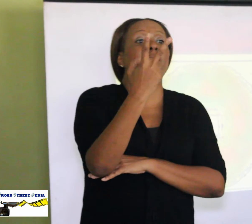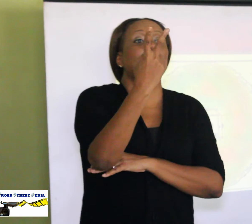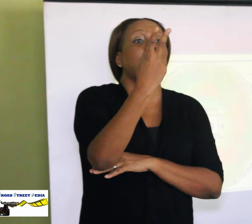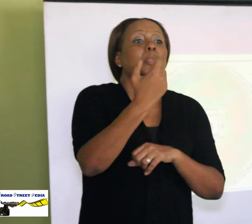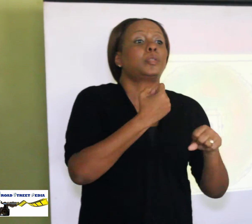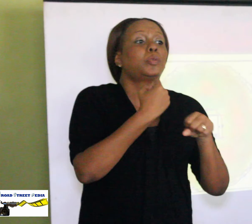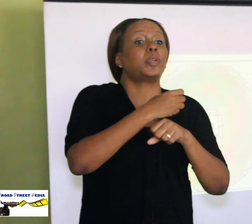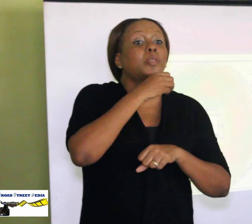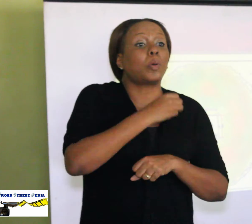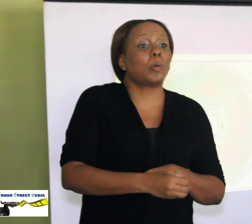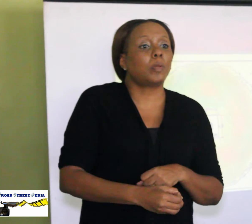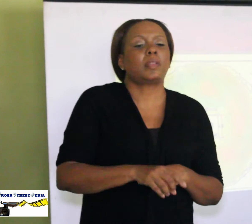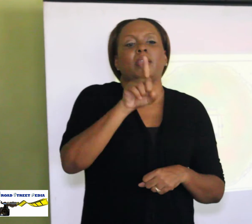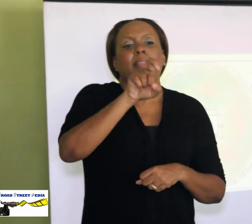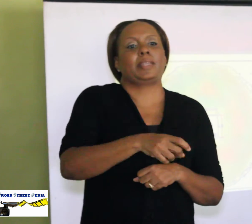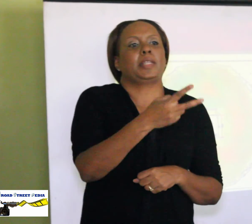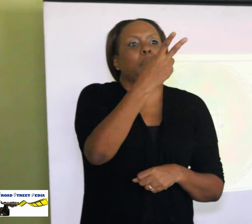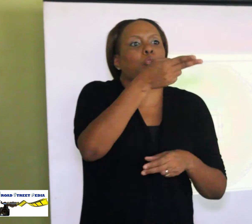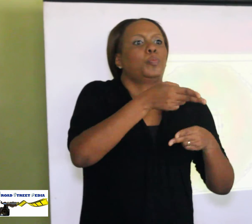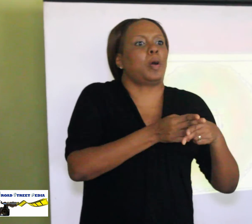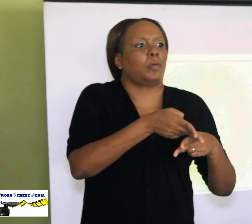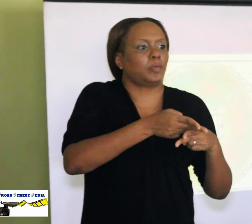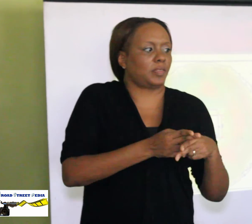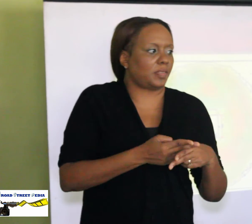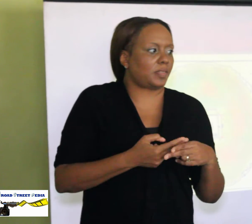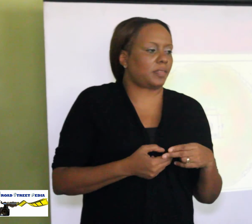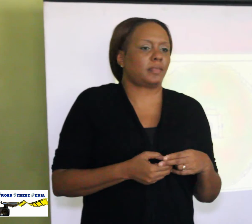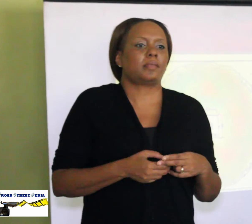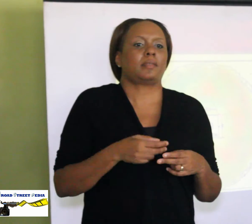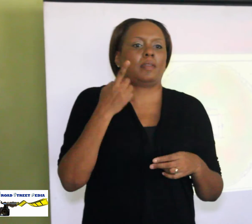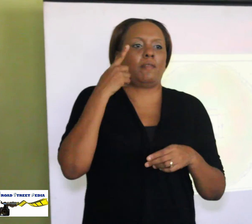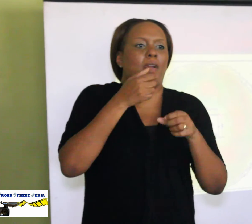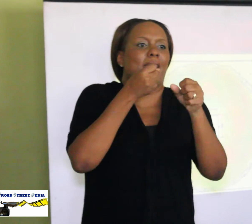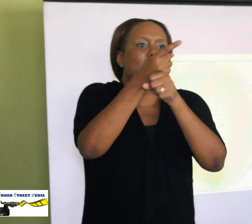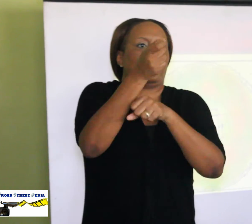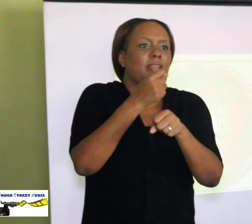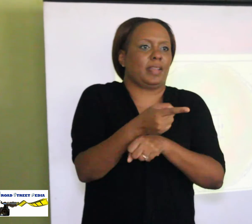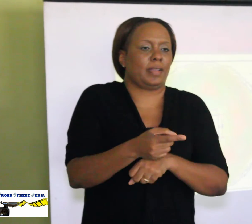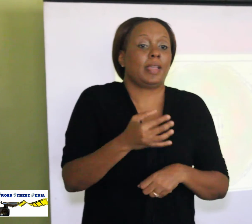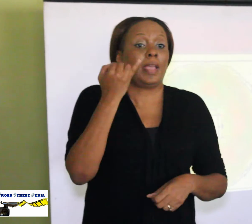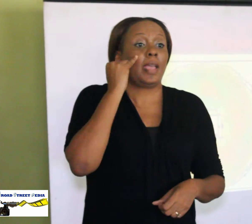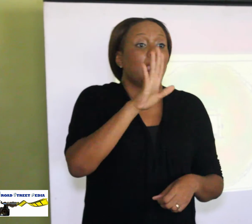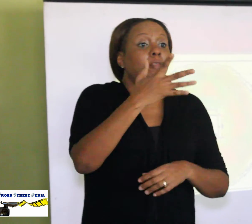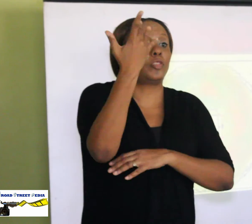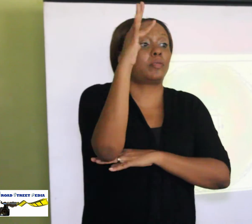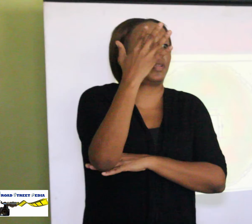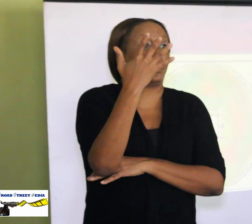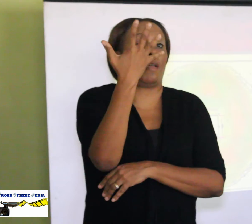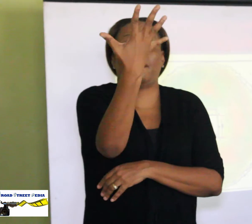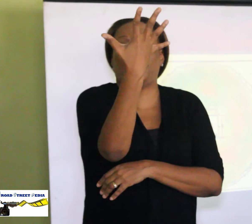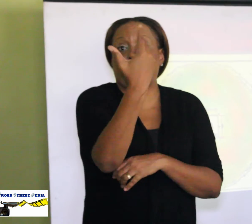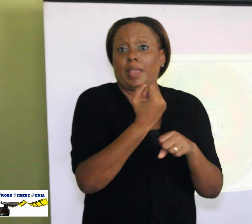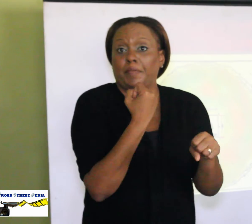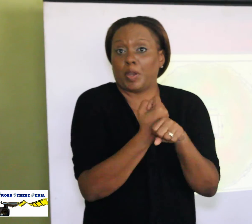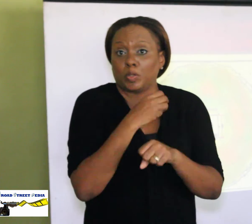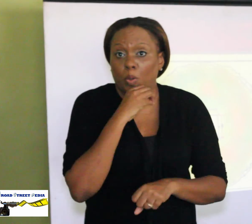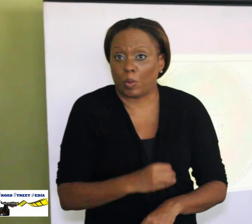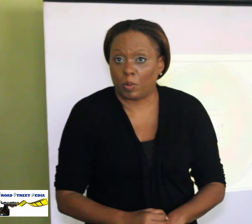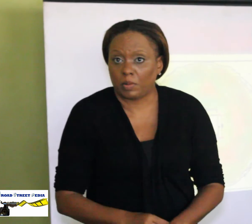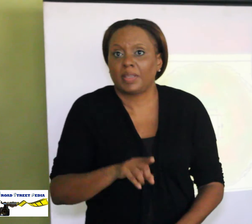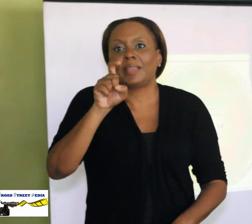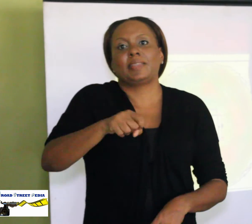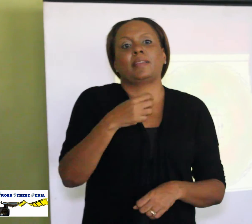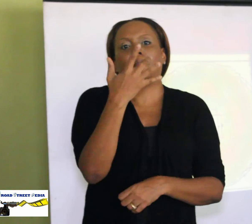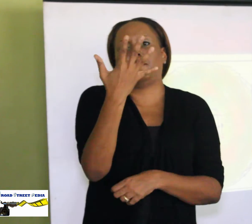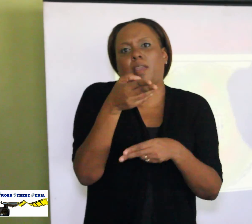2 pounds of fertilizer a year. If your tree is 5 years old, it needs 5 pounds of fertilizer